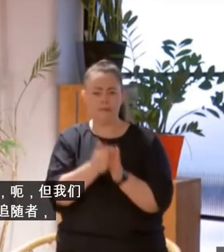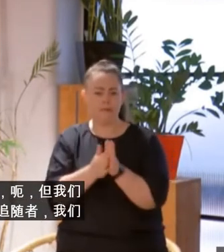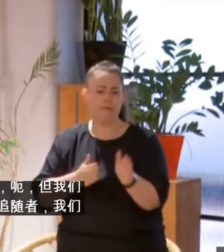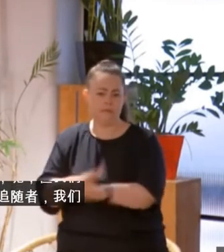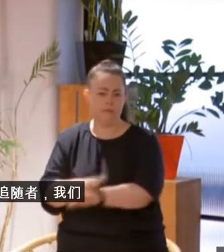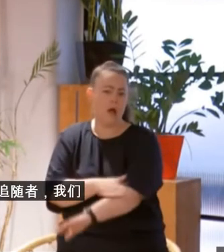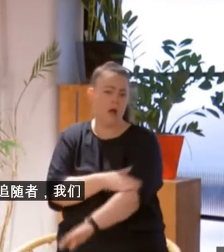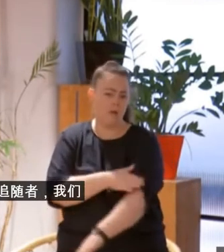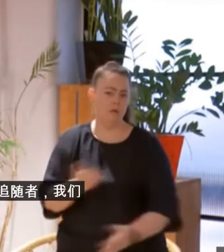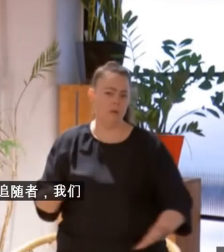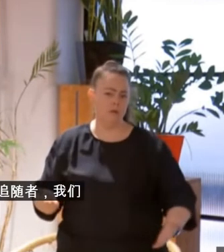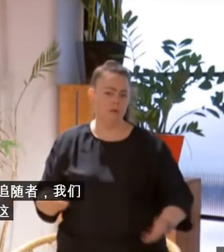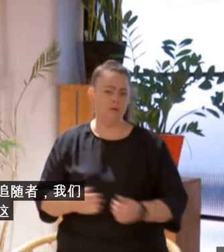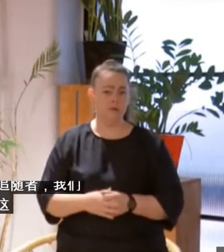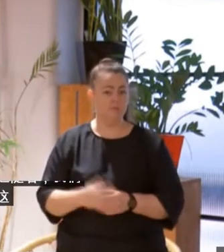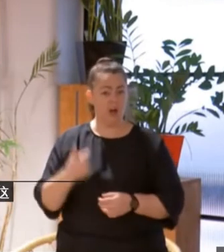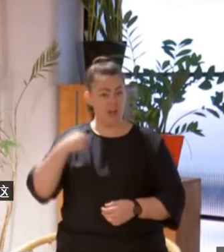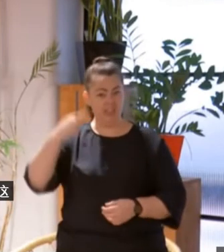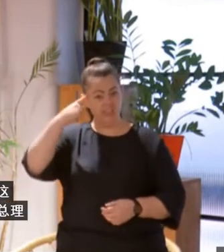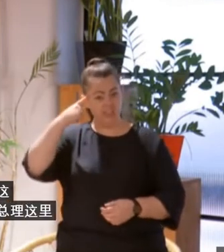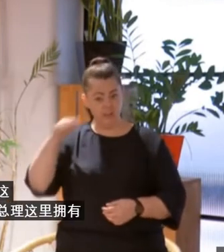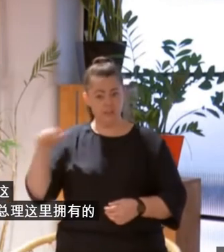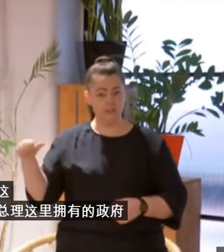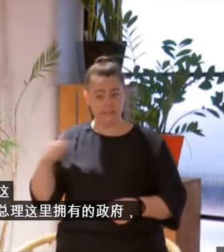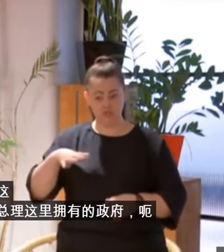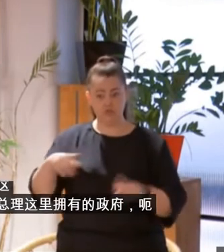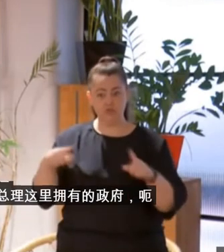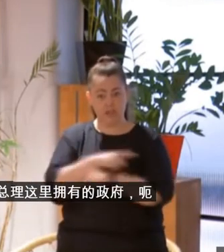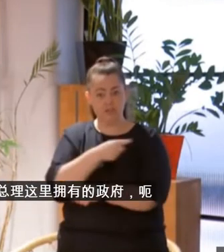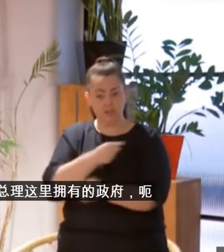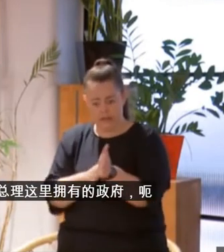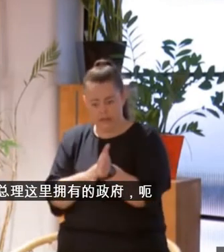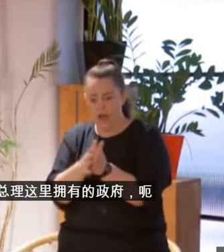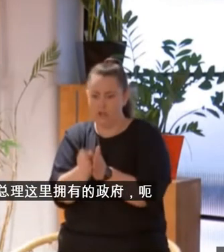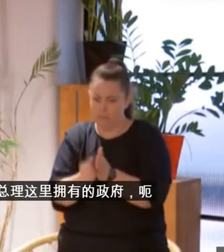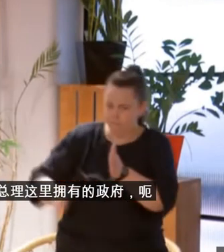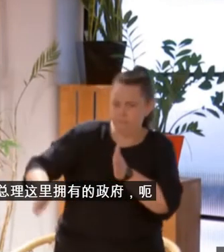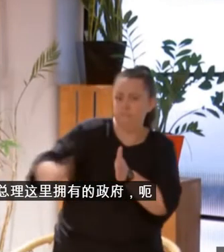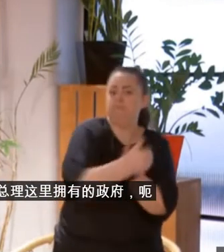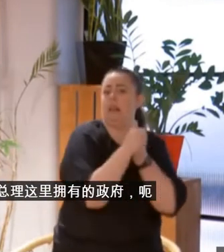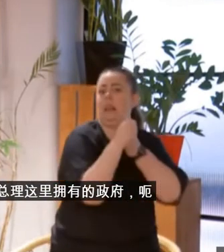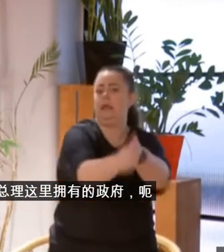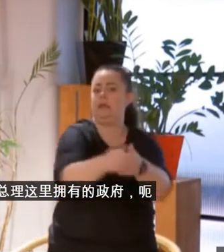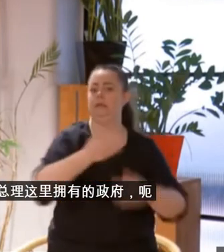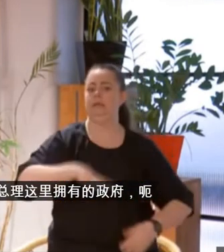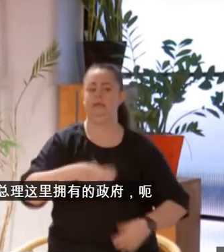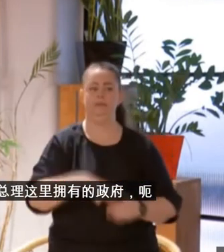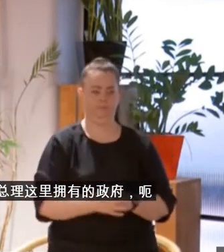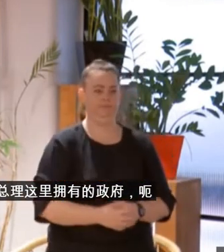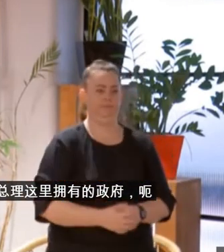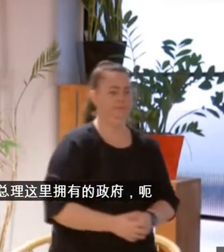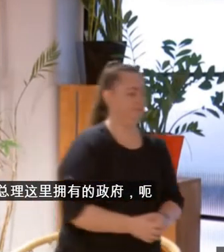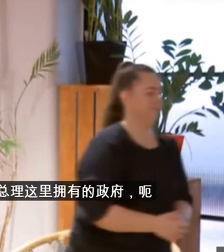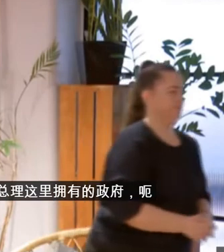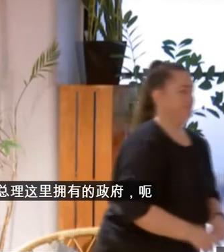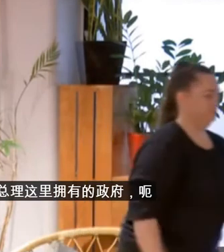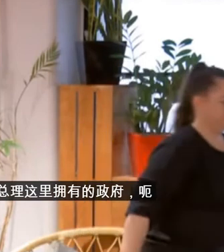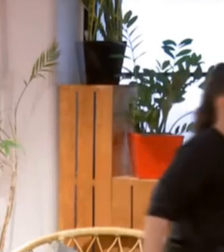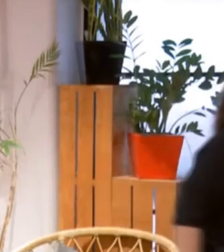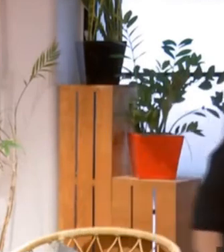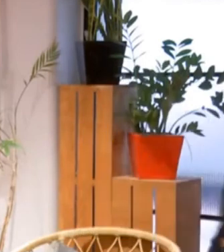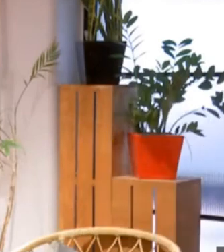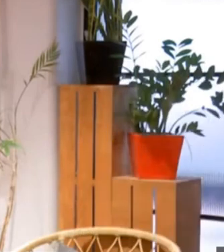fast followers, we should lead the way, and I believe that's the government that we have here in our state. Premier, you said today, Premier. You rightly pointed